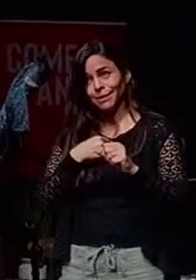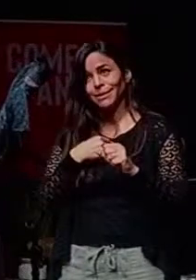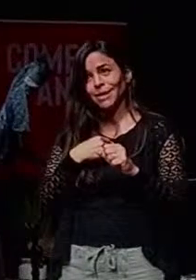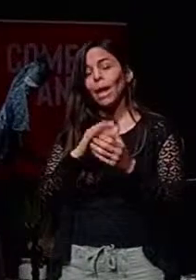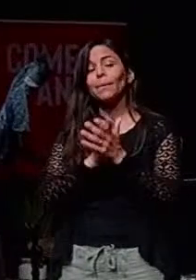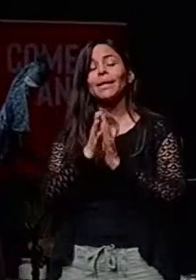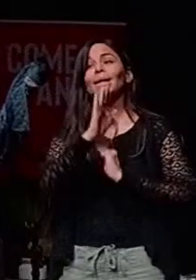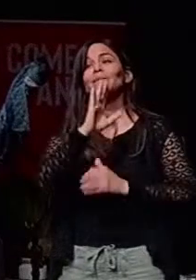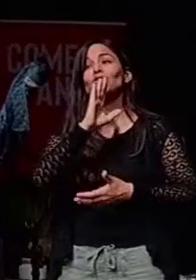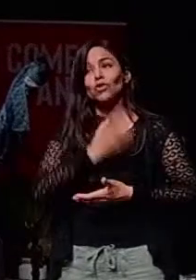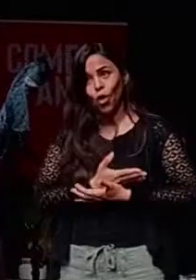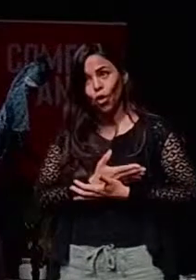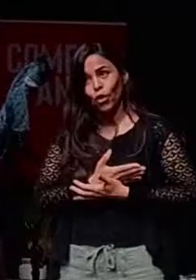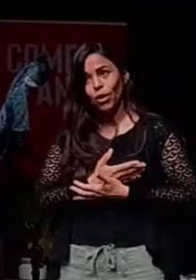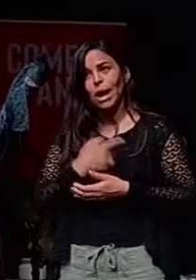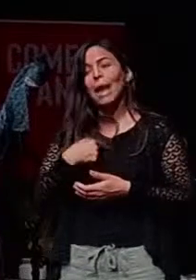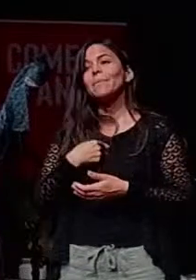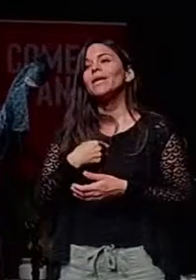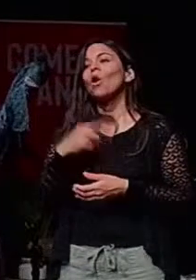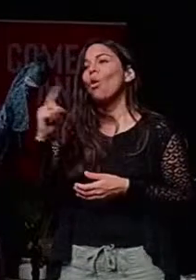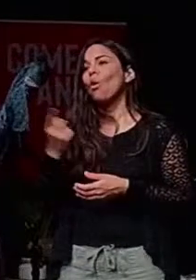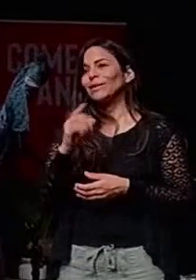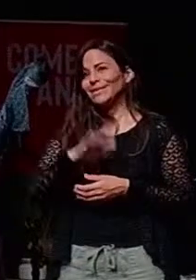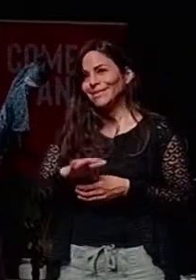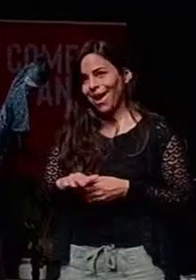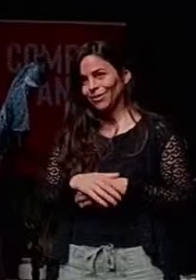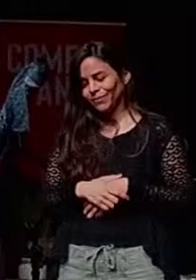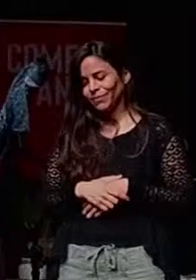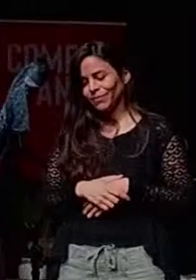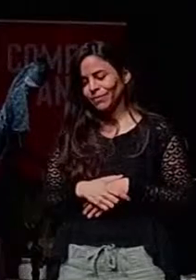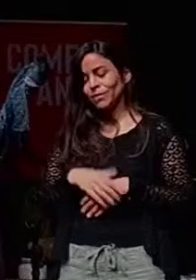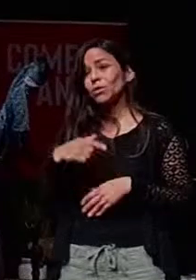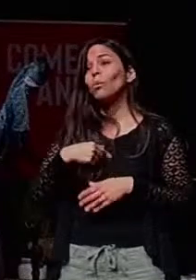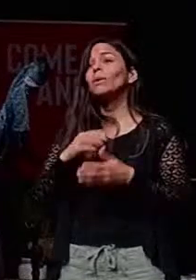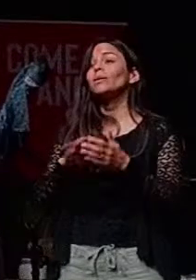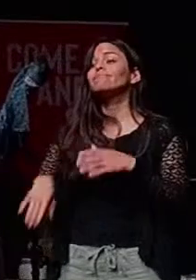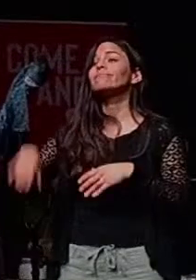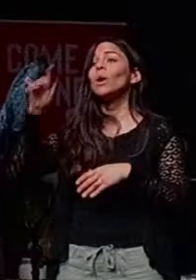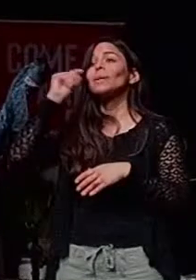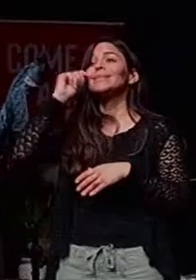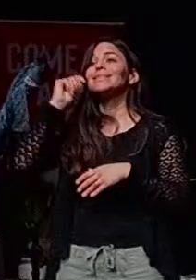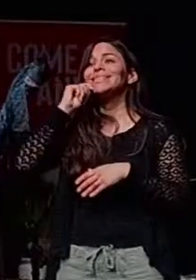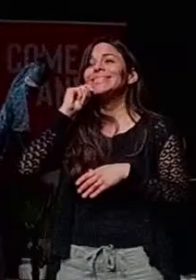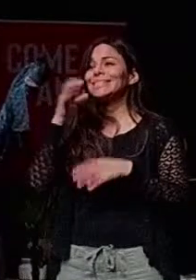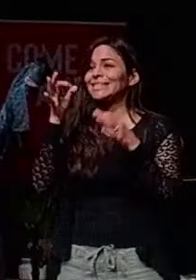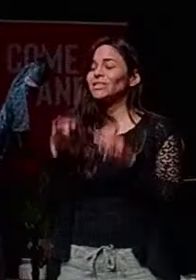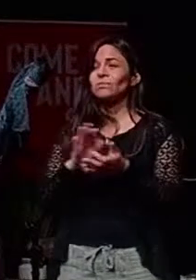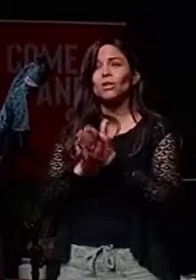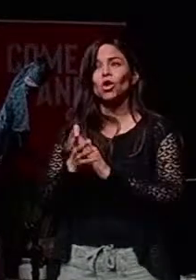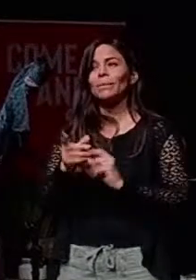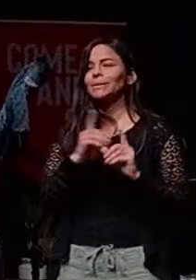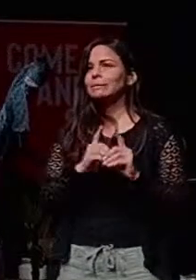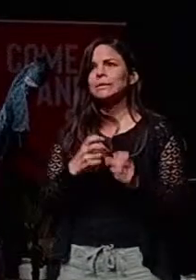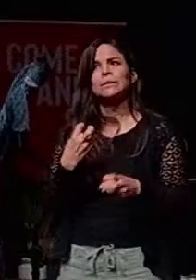only child. So by the time I get into teens, it was like very easy for me to make decision to become a disciple, because it was